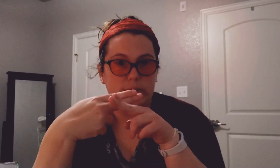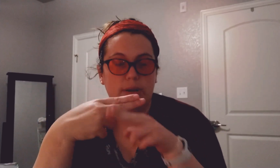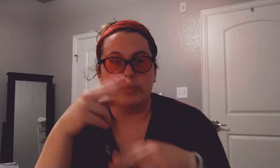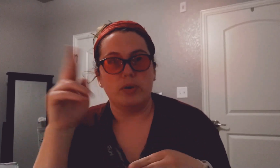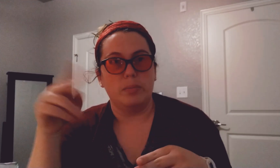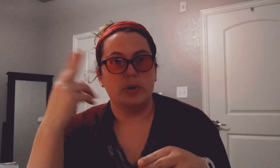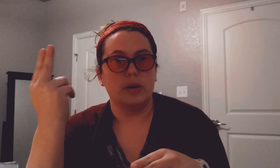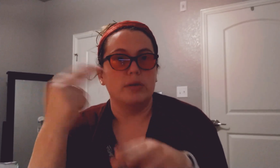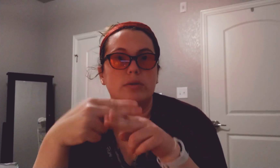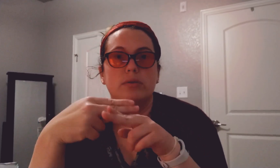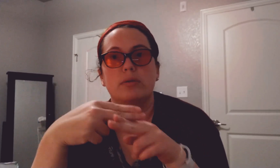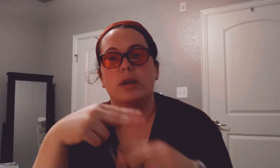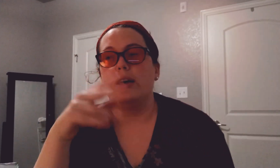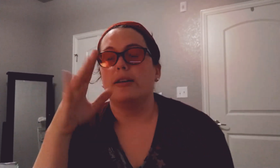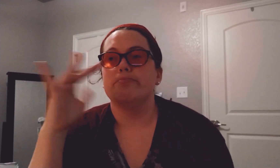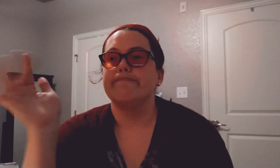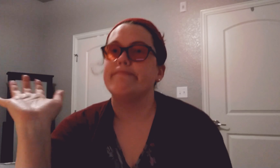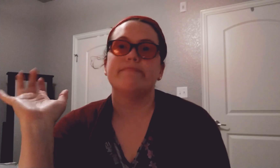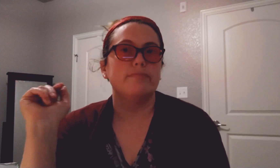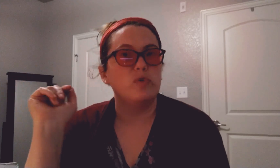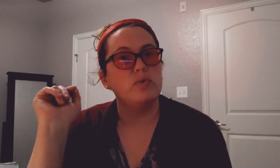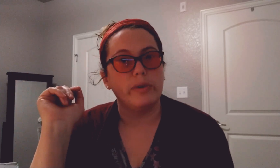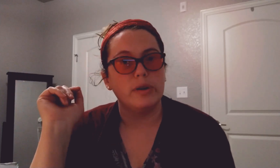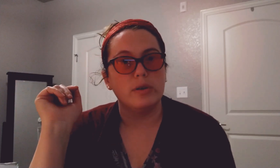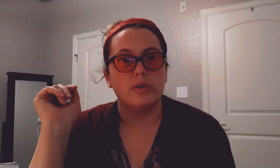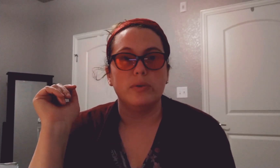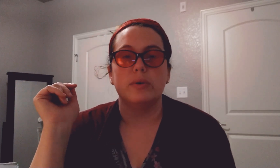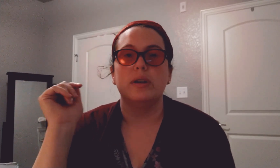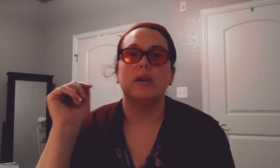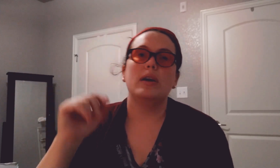name. So we put a little flourish onto it.